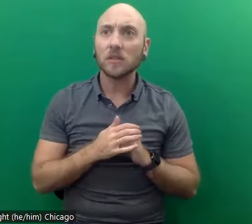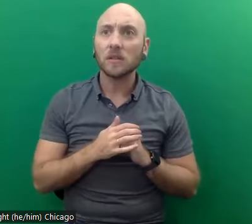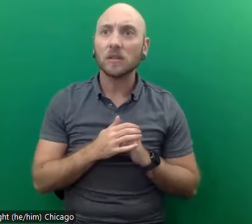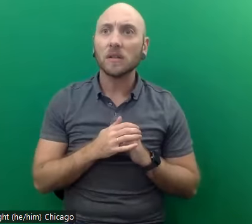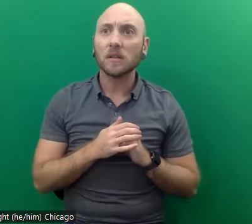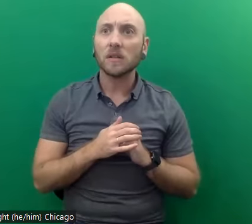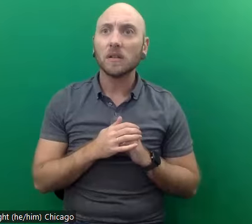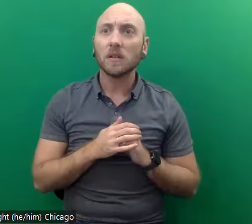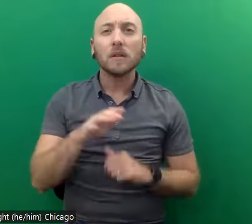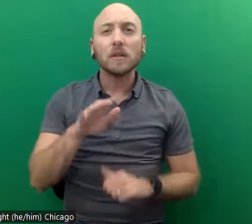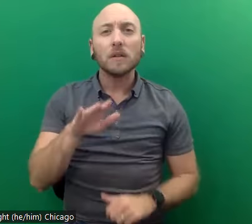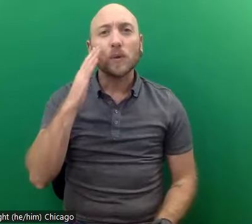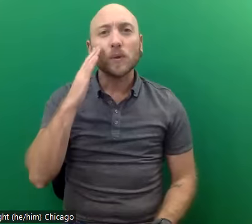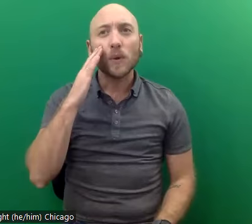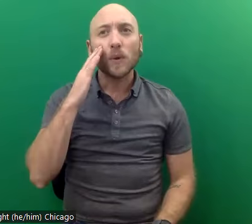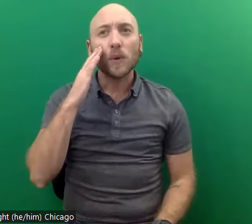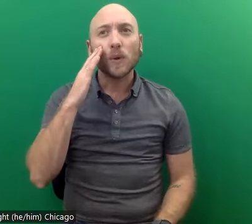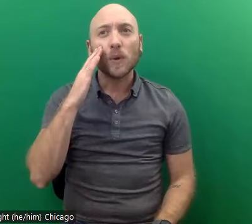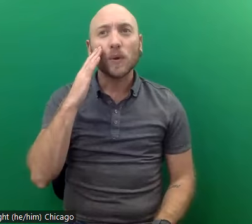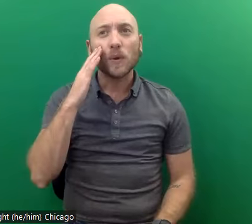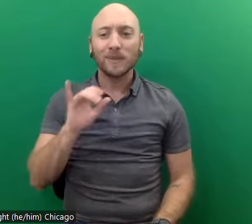walk differently.